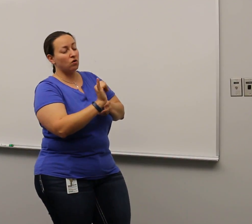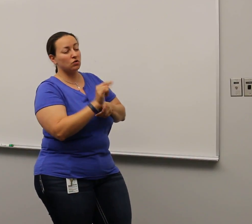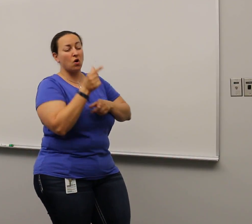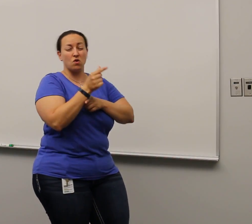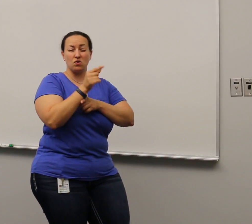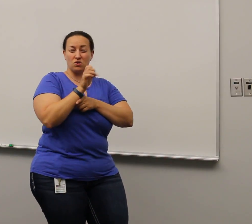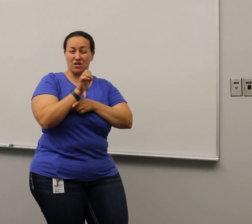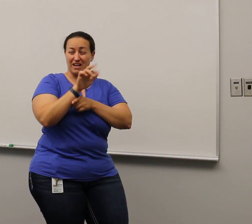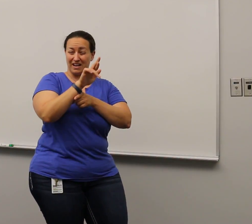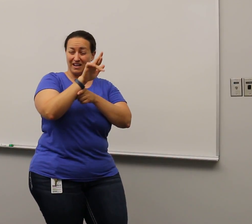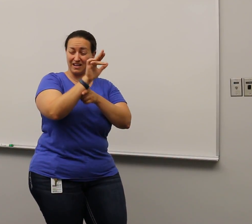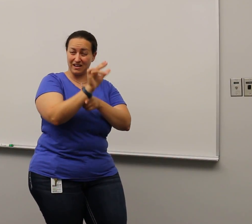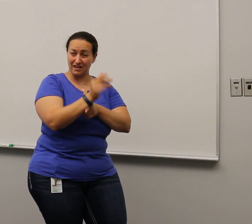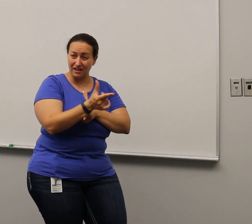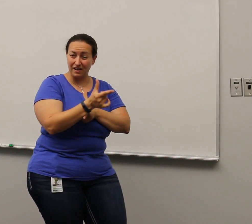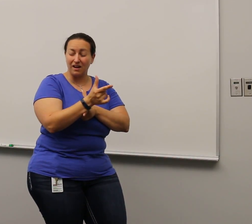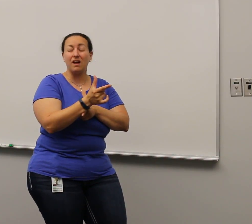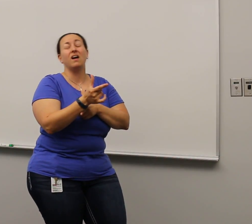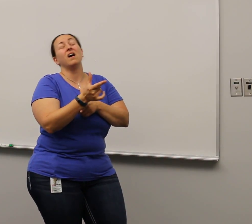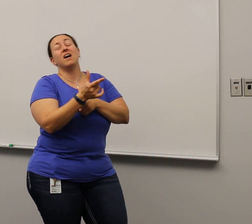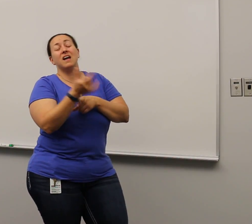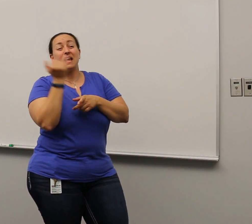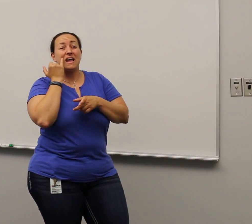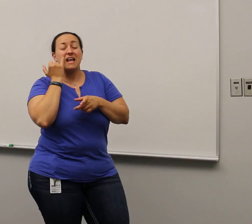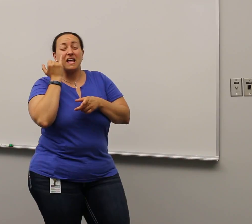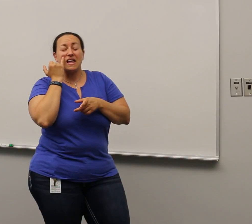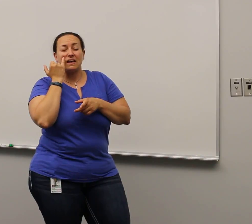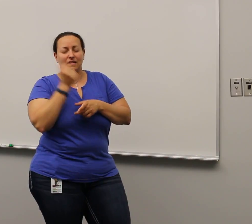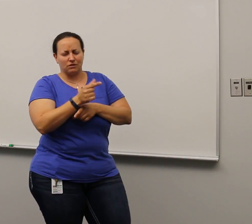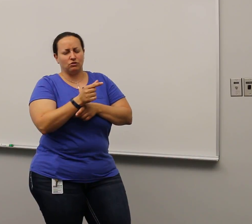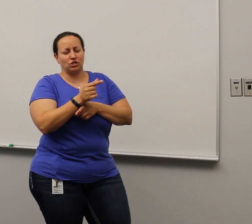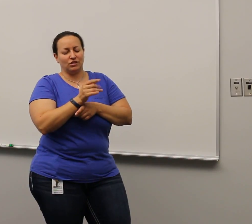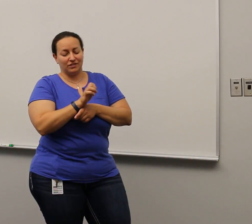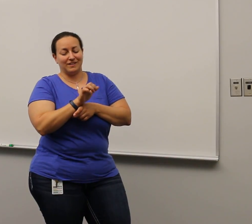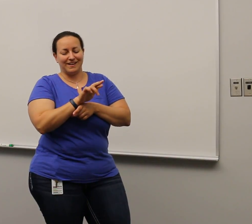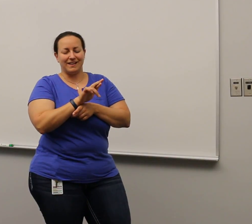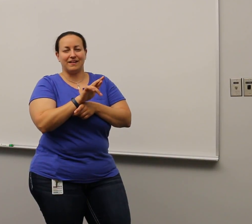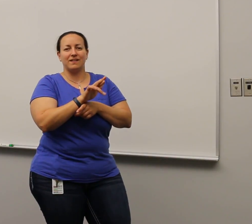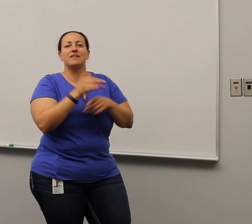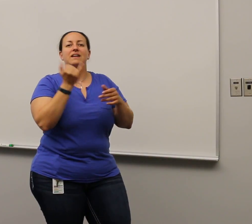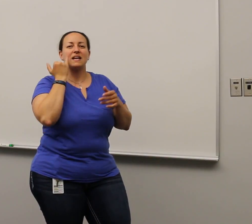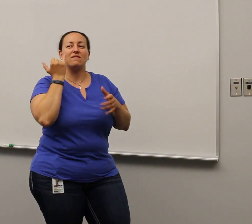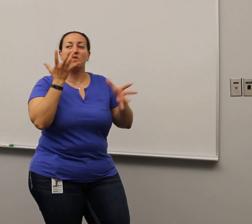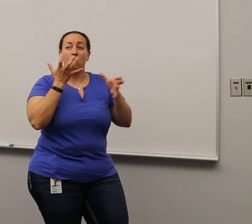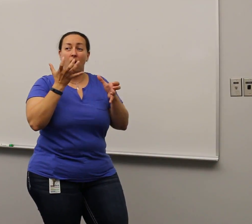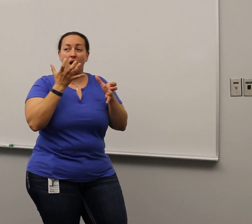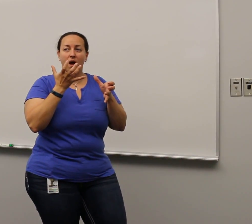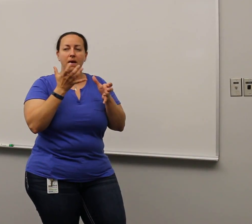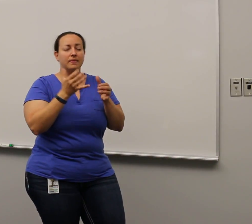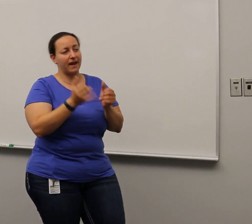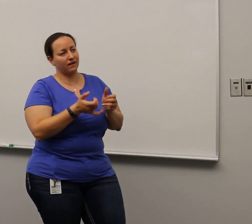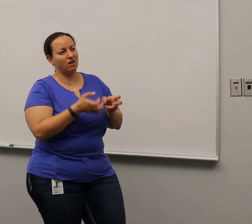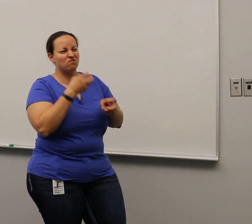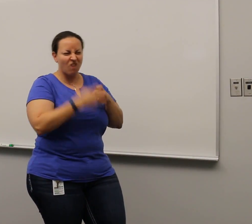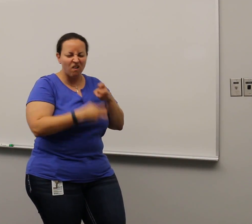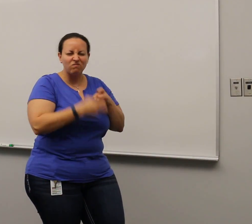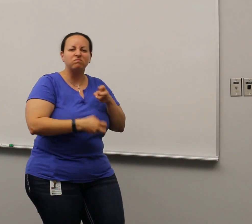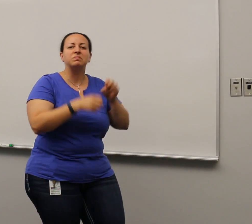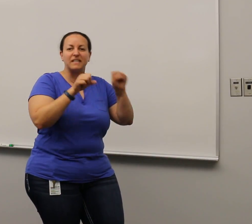go really quickly based on the information that we know? What you're likely to notice with your students is